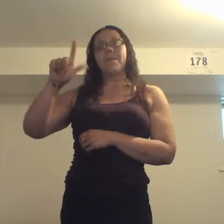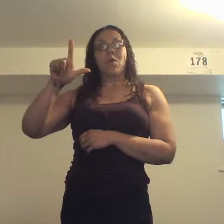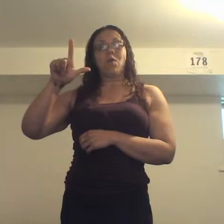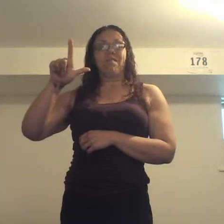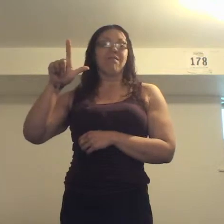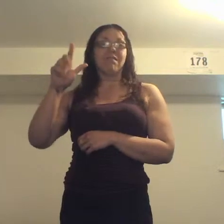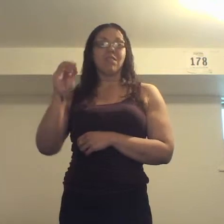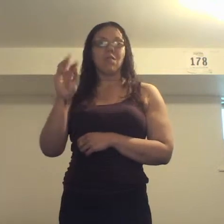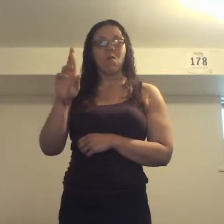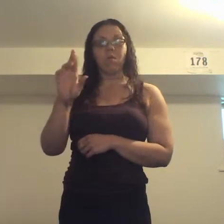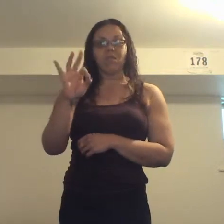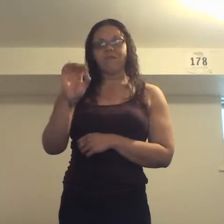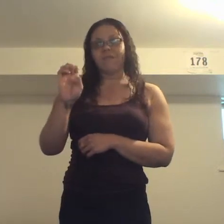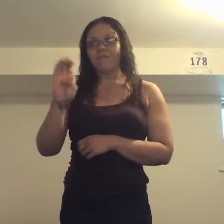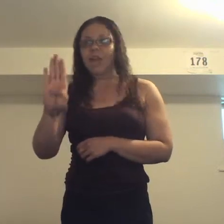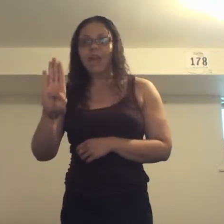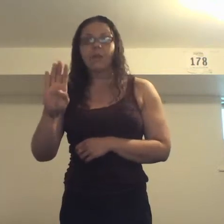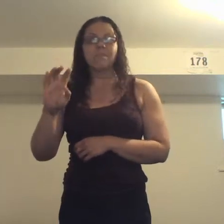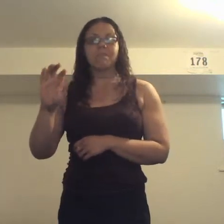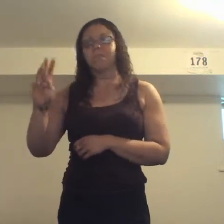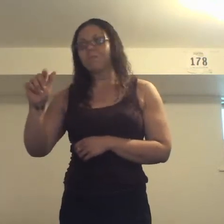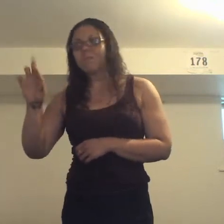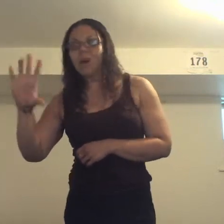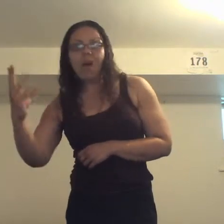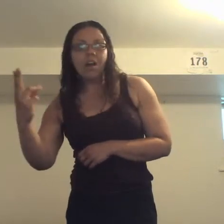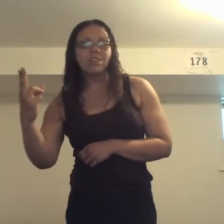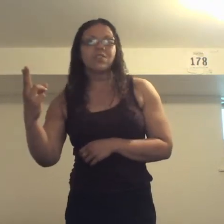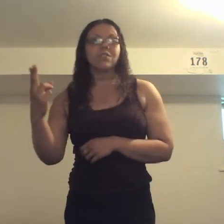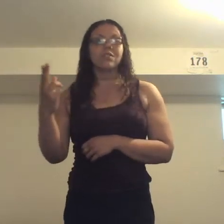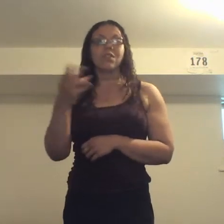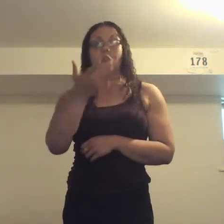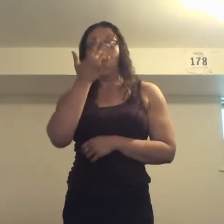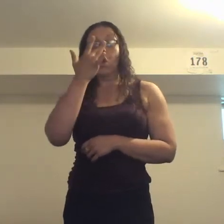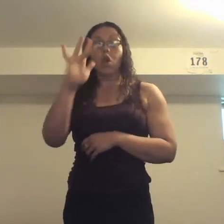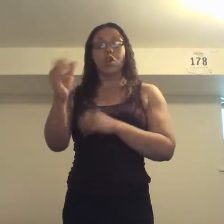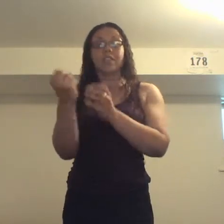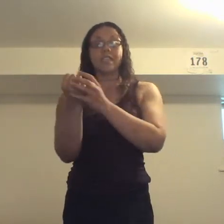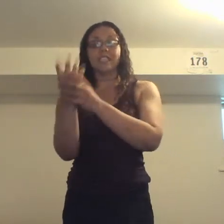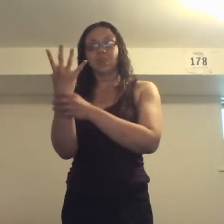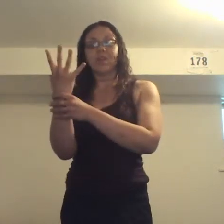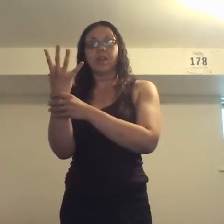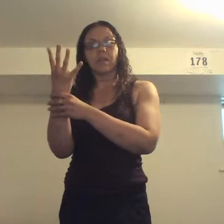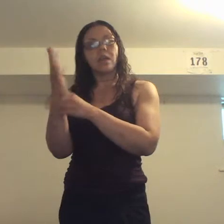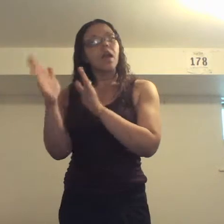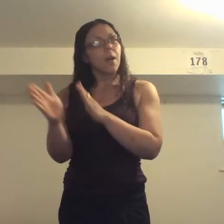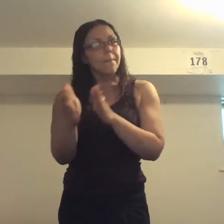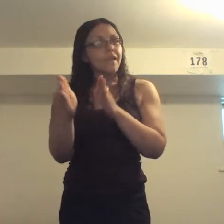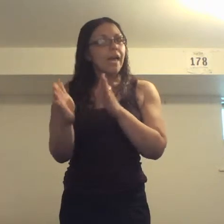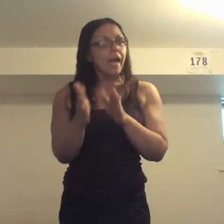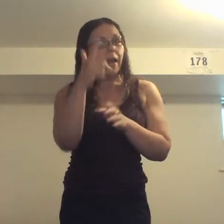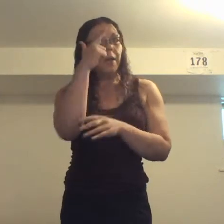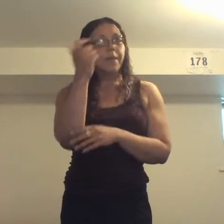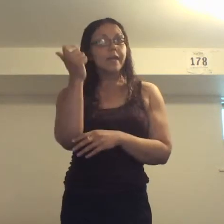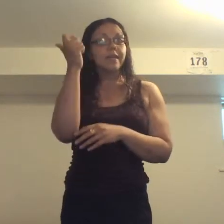February, March, April, something early in the spring to do your planning for this, because it's a very popular thing to do and a popular place to visit.